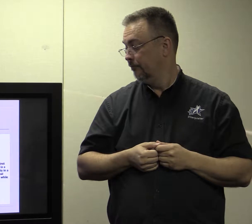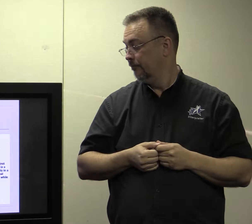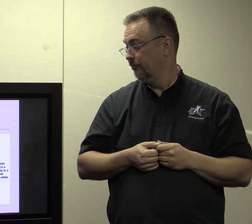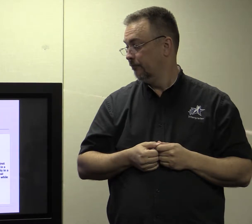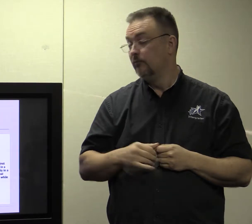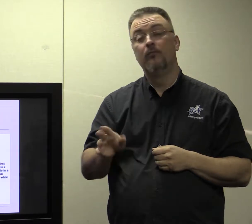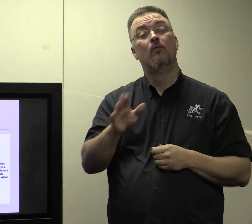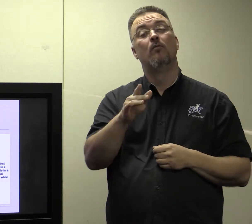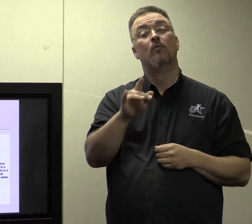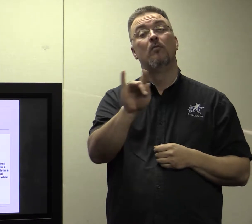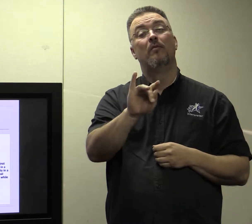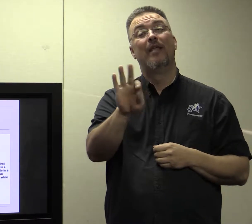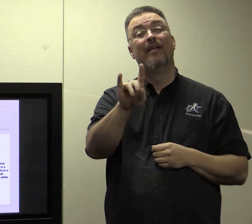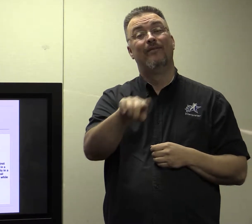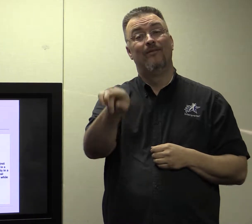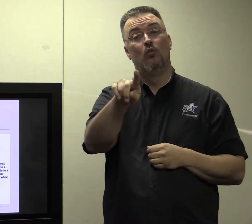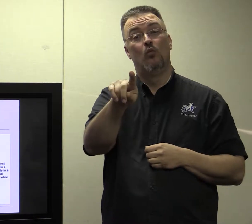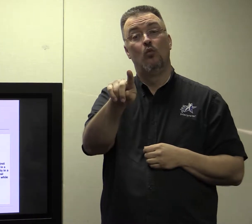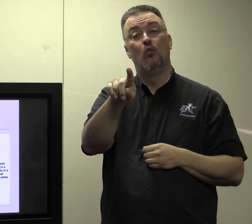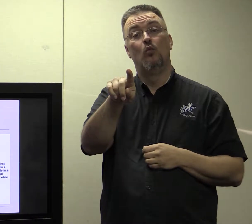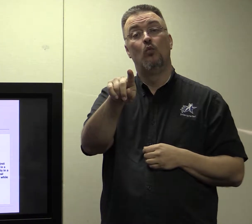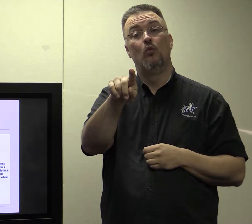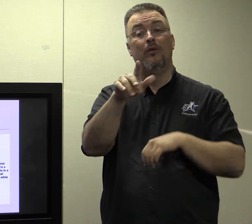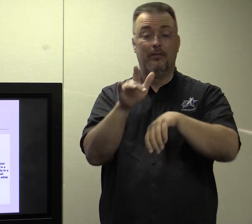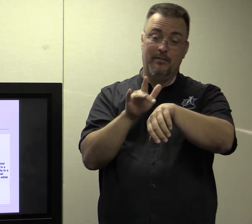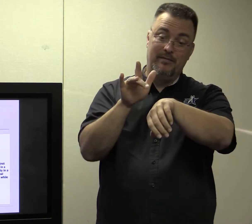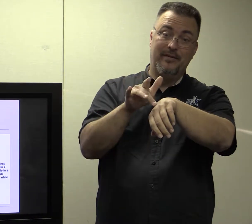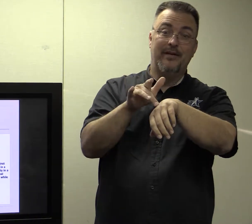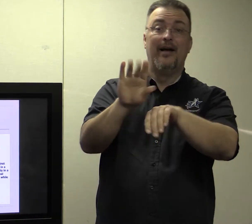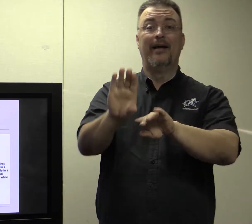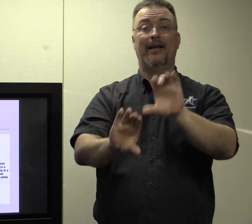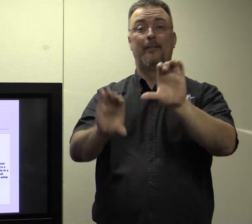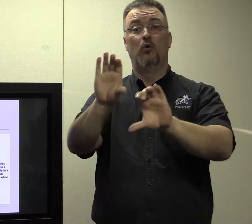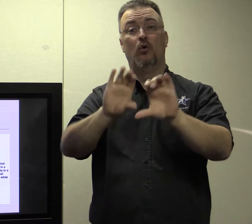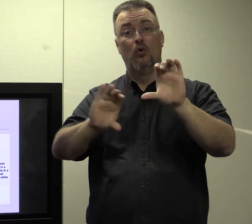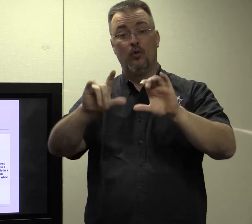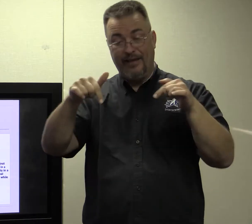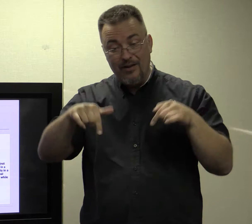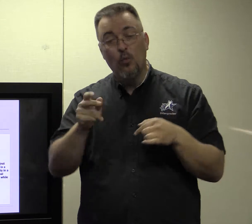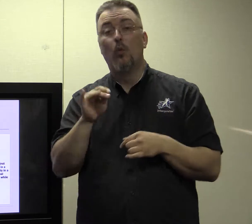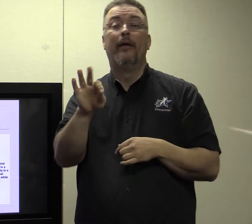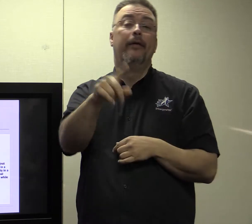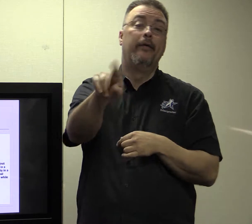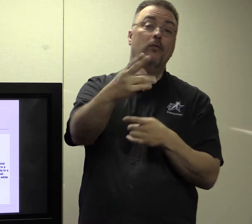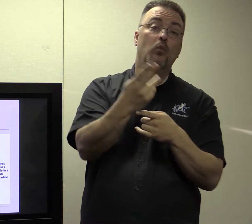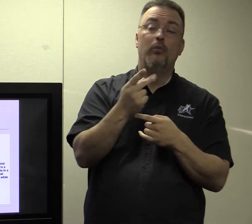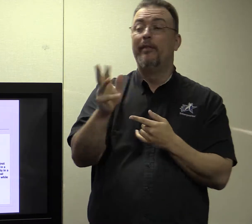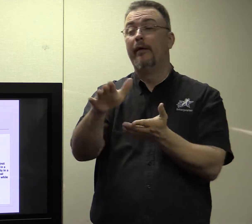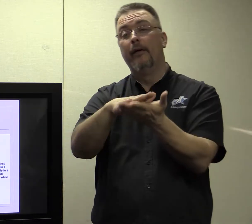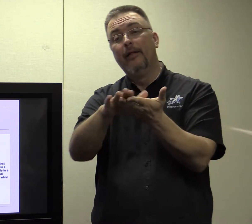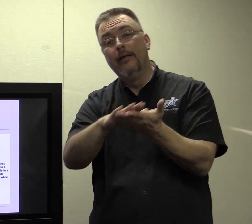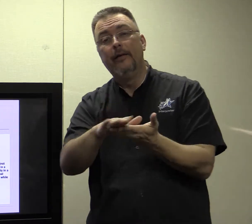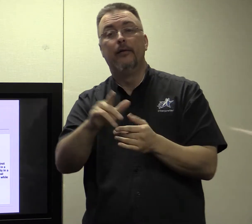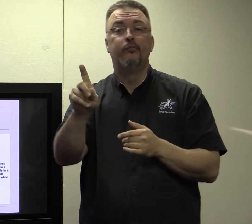Anyone who comes in contact with chemicals on our property or uses chemicals such as cleaners